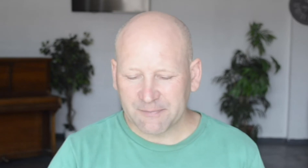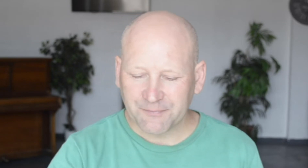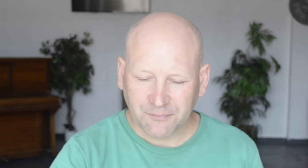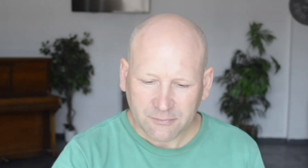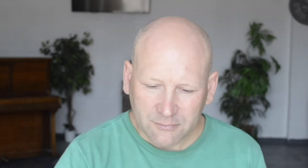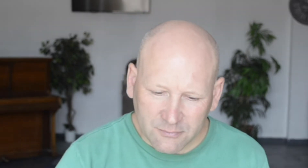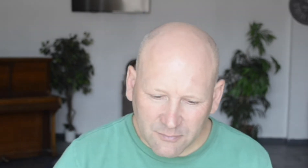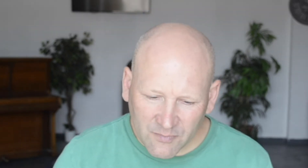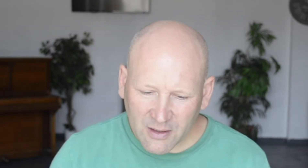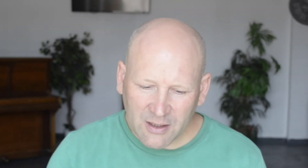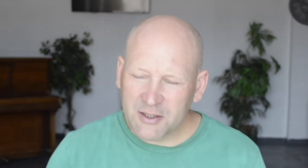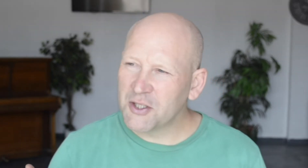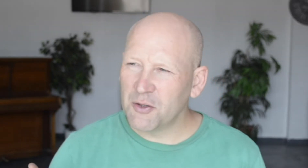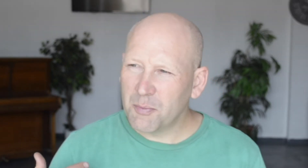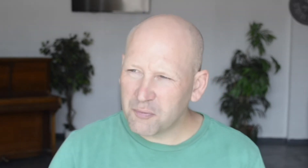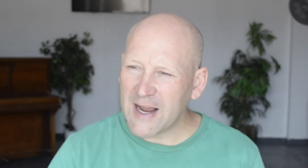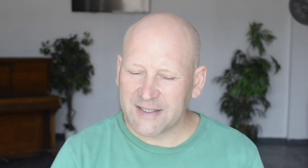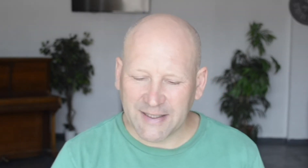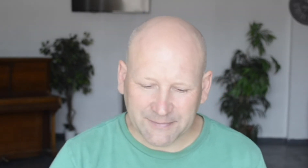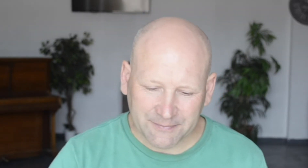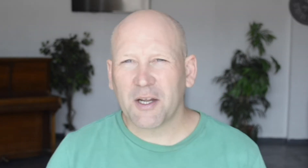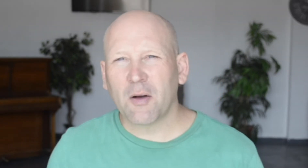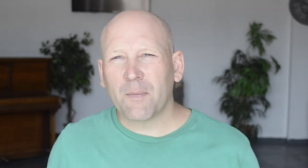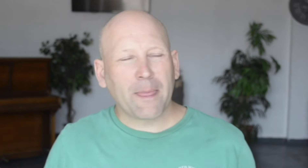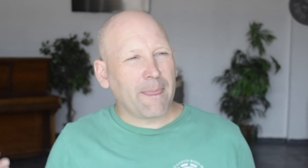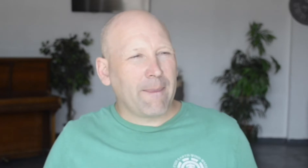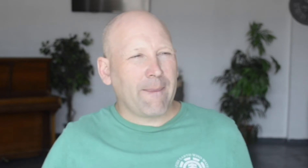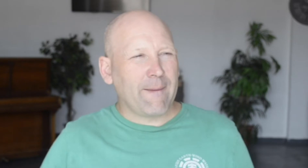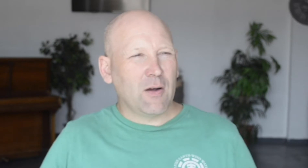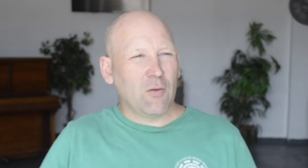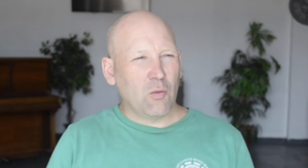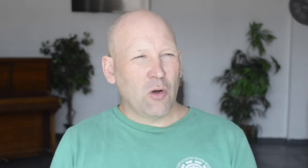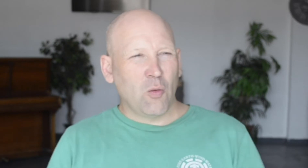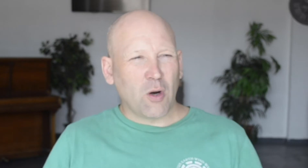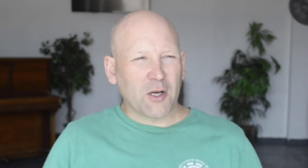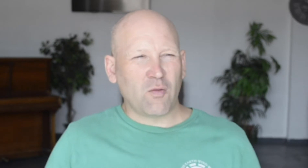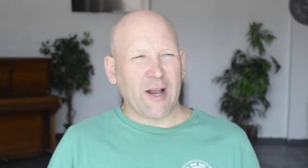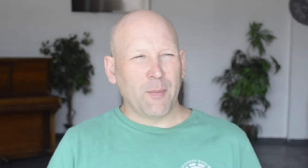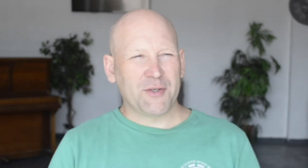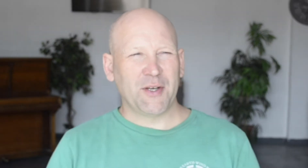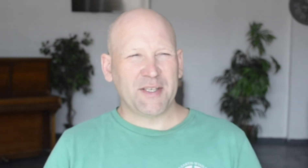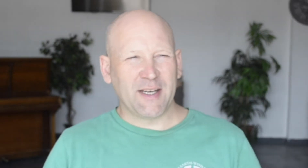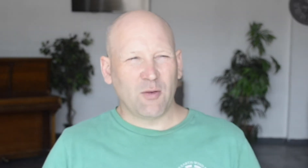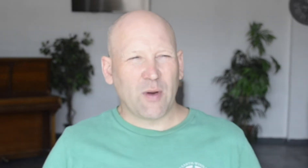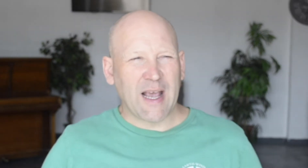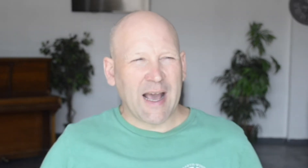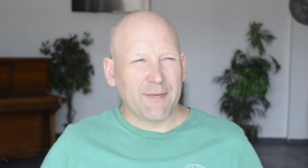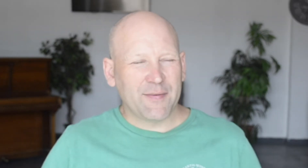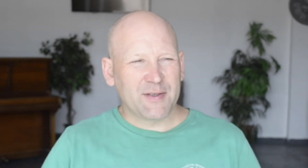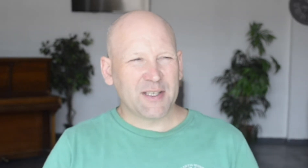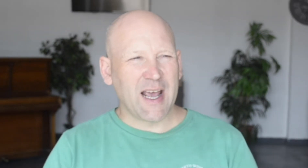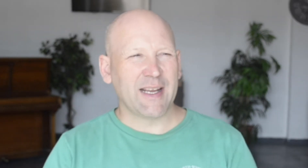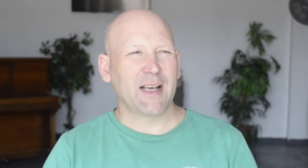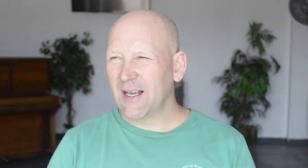know, to press in. You know, what a great opportunity we